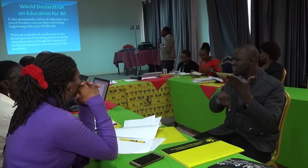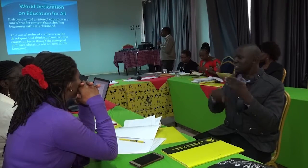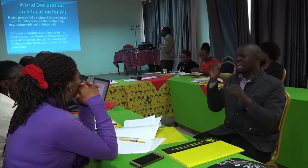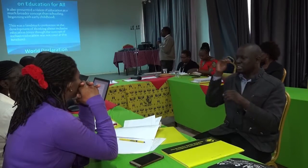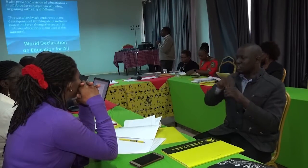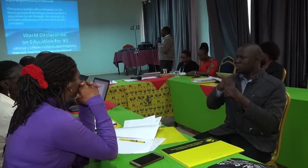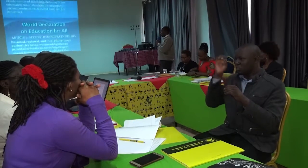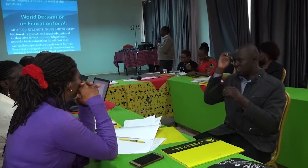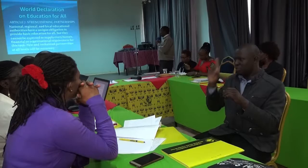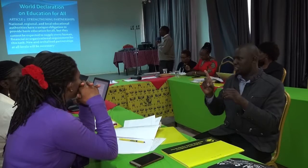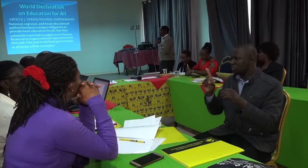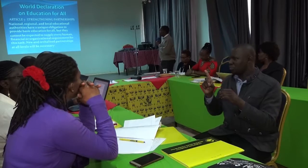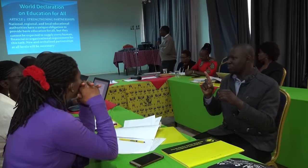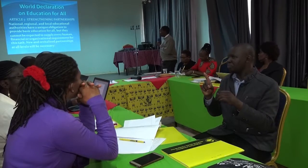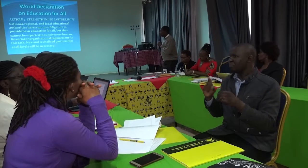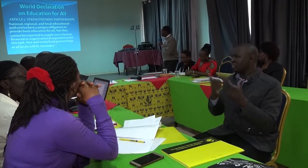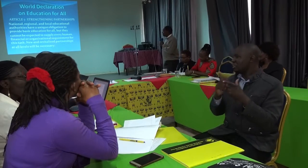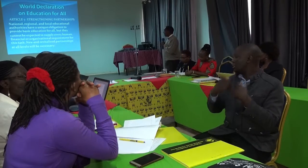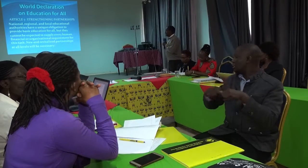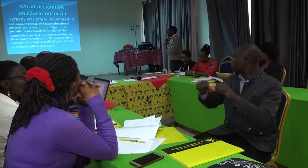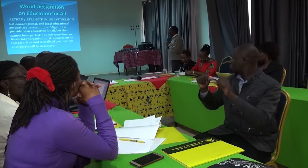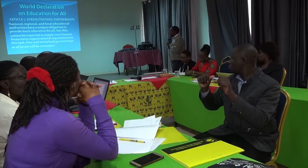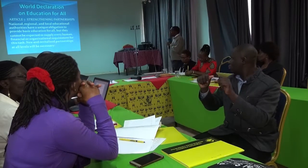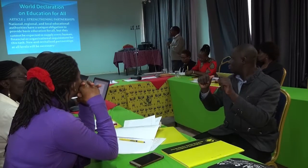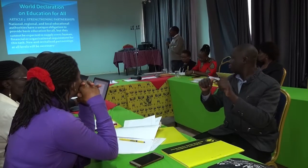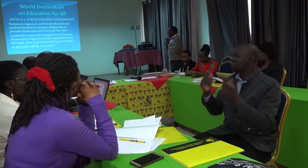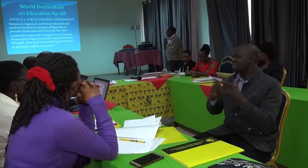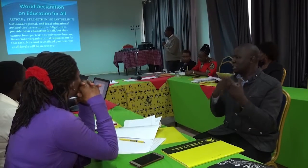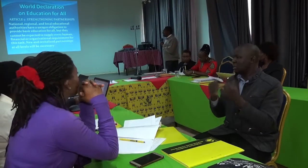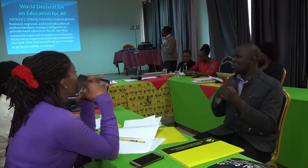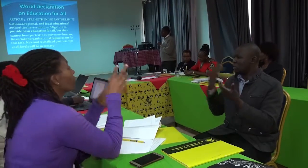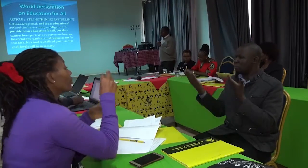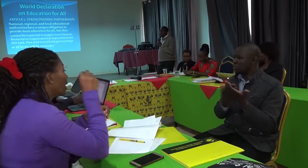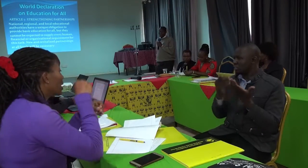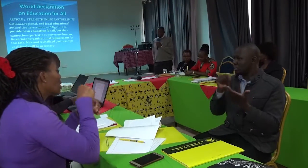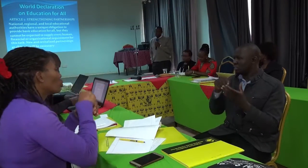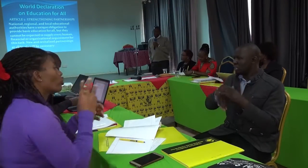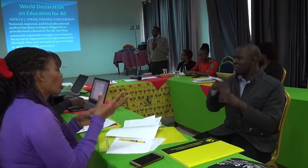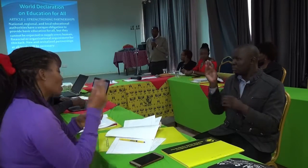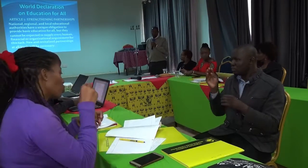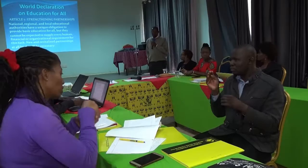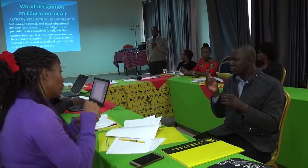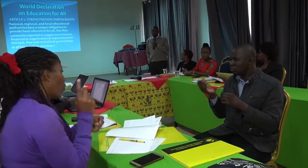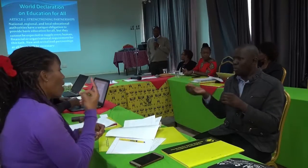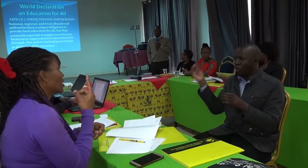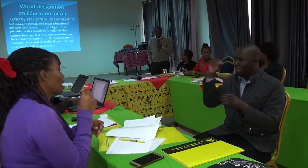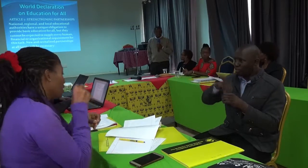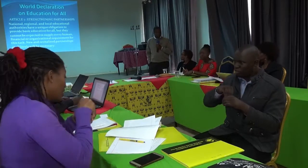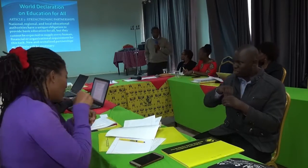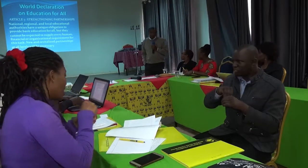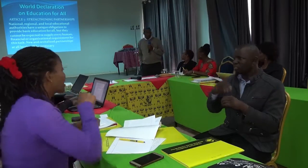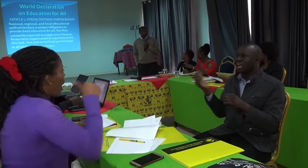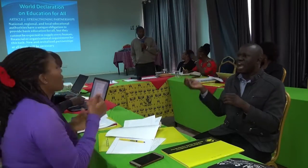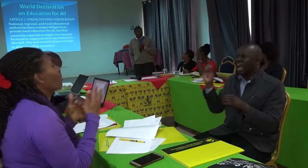inclusive education. Let's move on. I brought this one out deliberately because